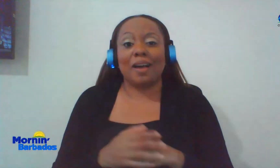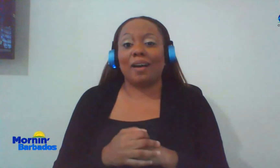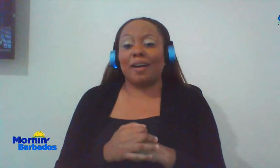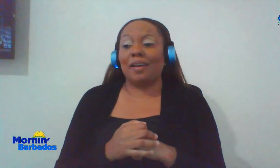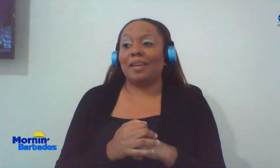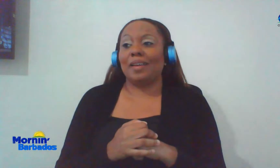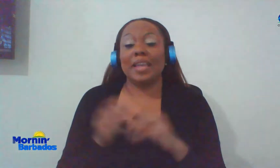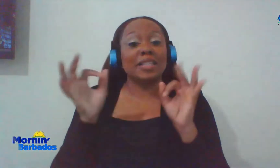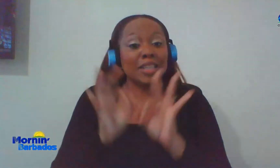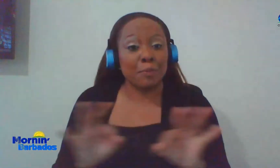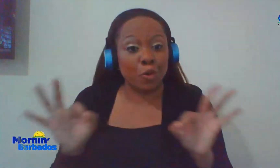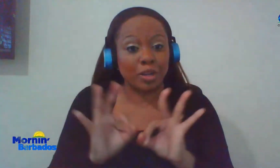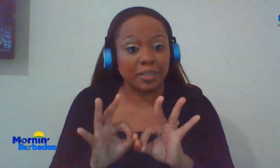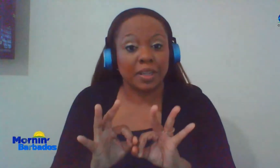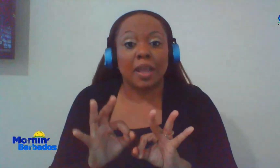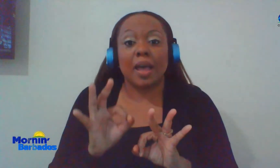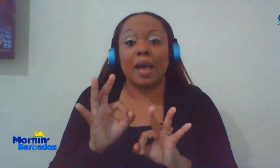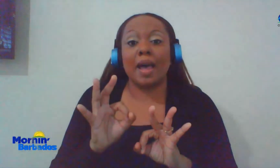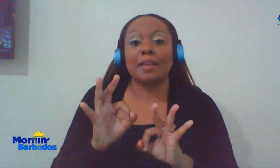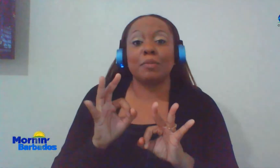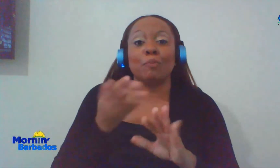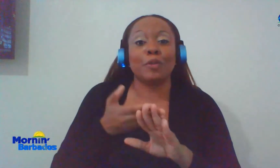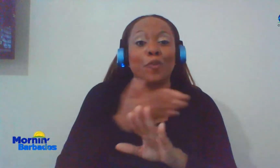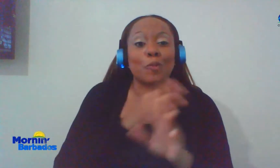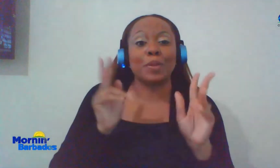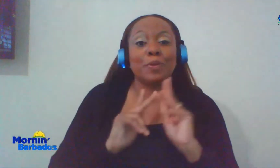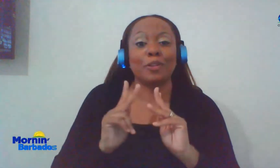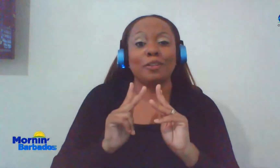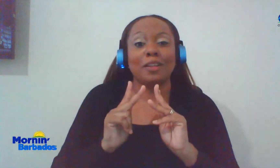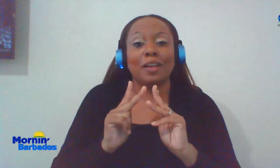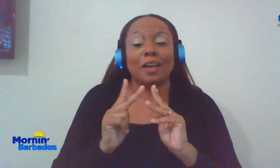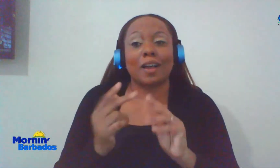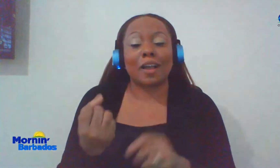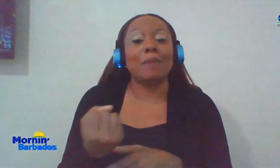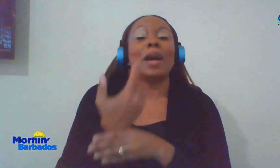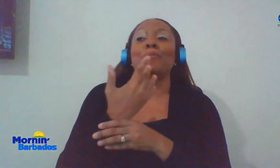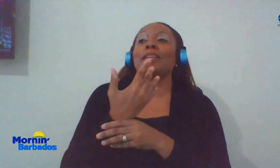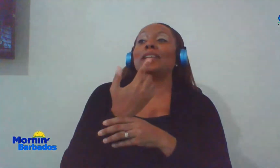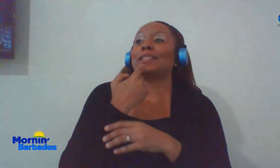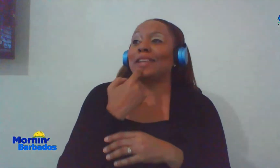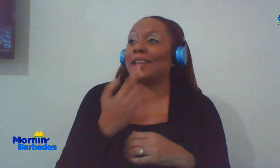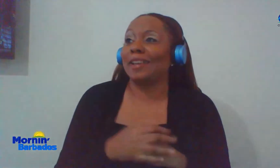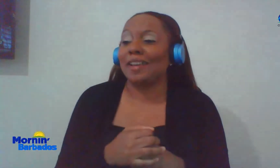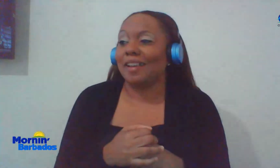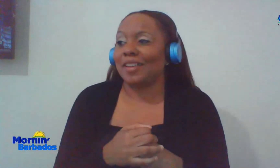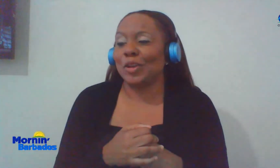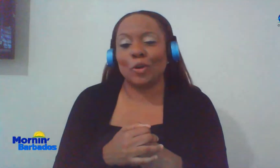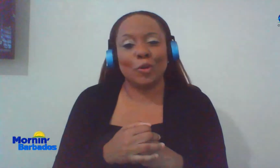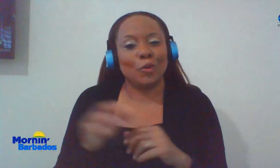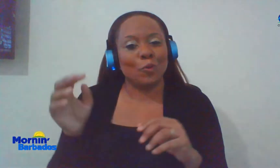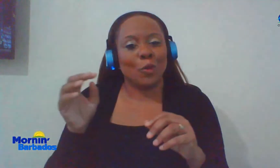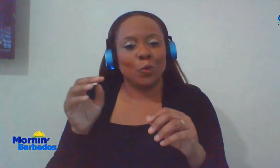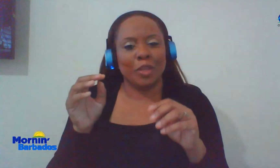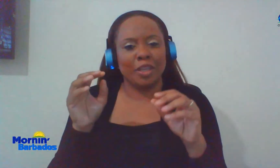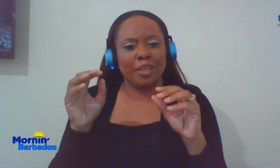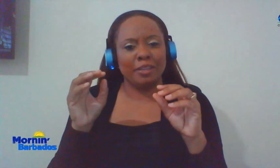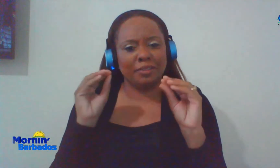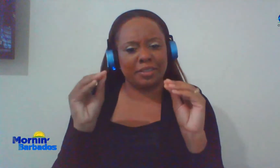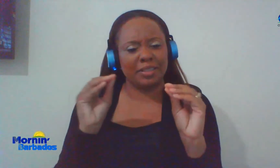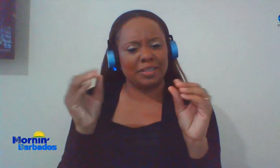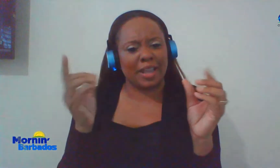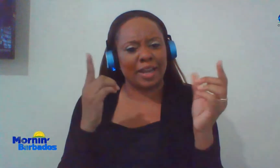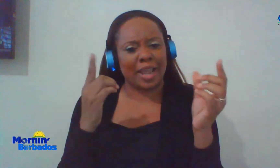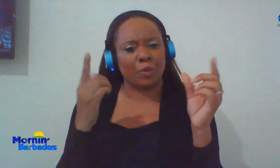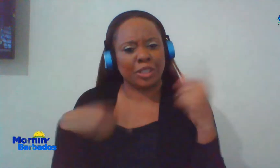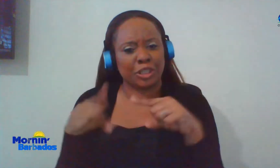years. It's important. And before people come at me and say,